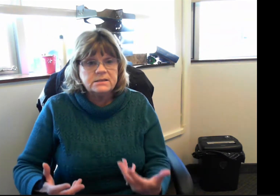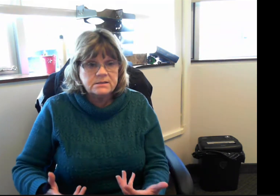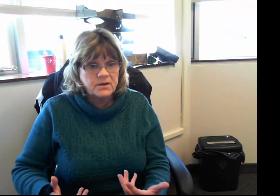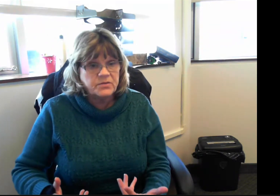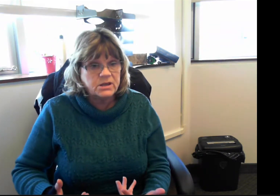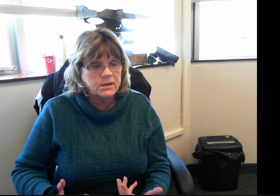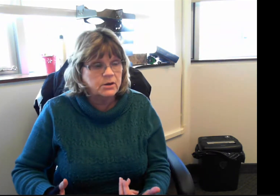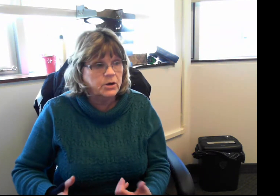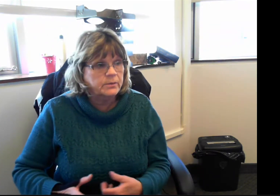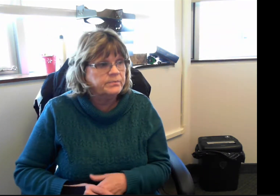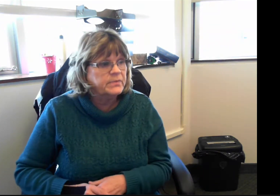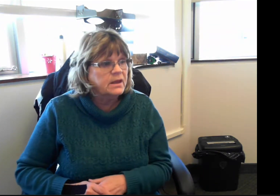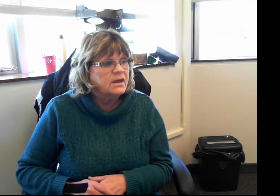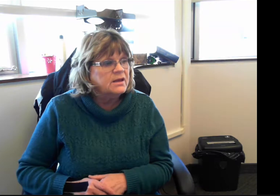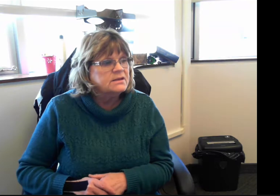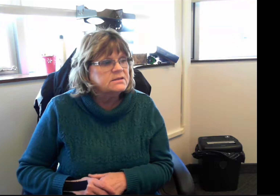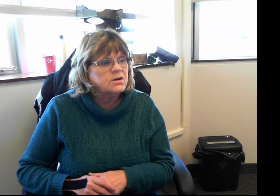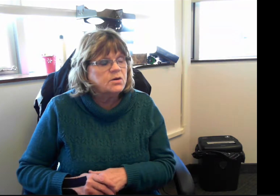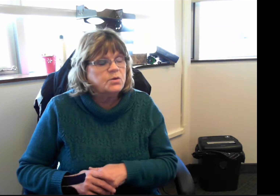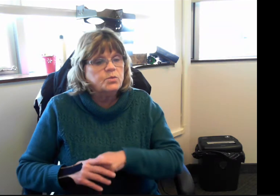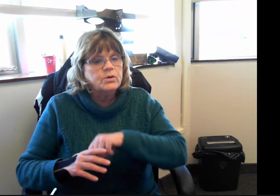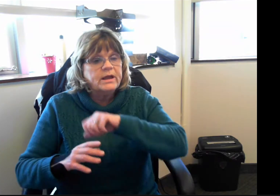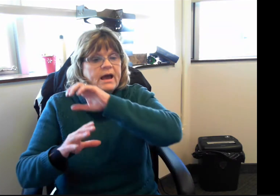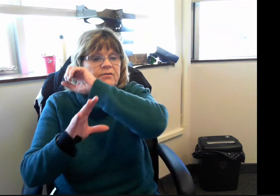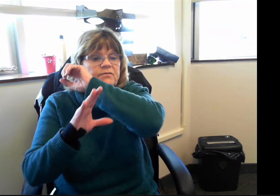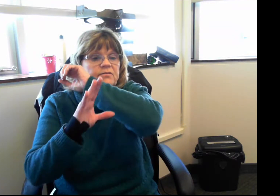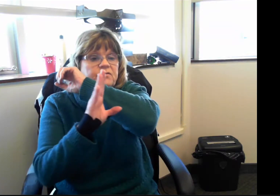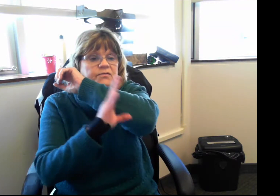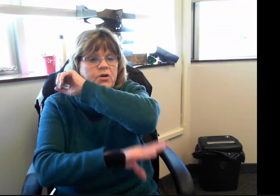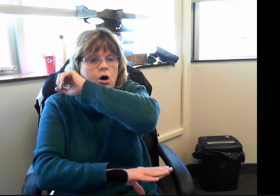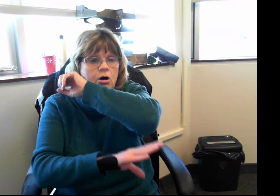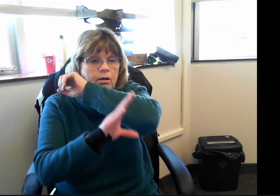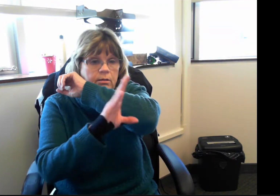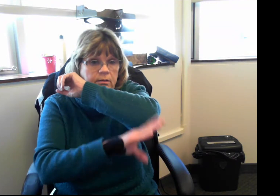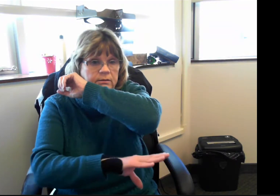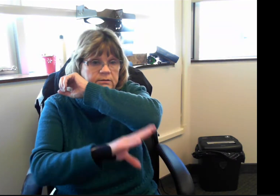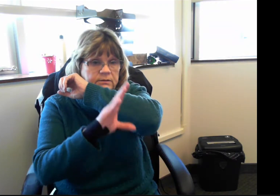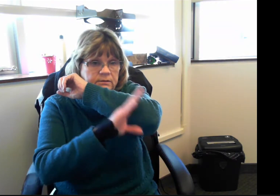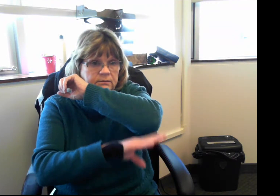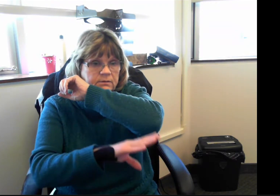seasons of the year. So we have fall,